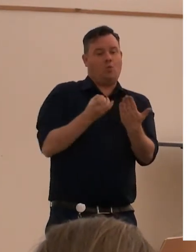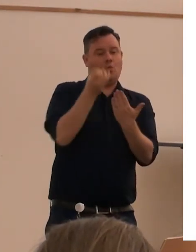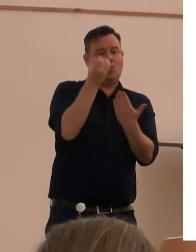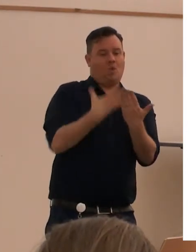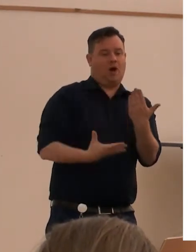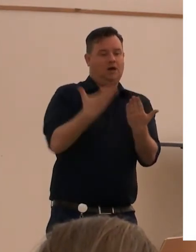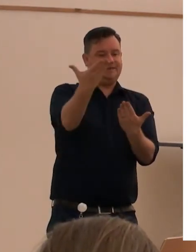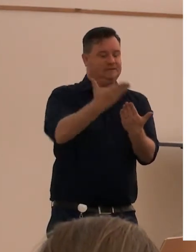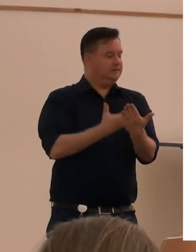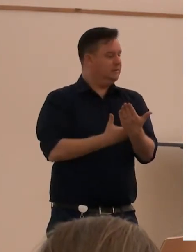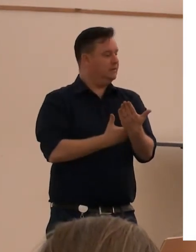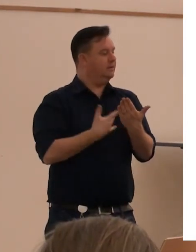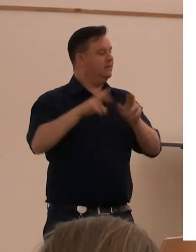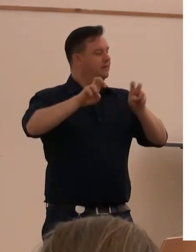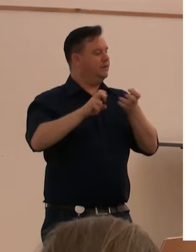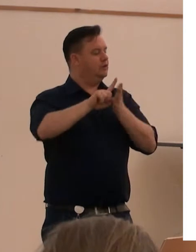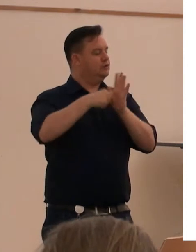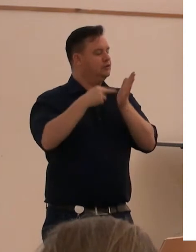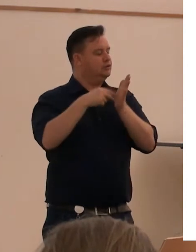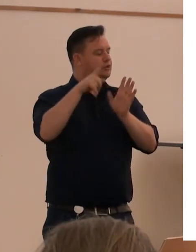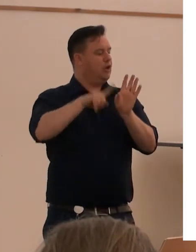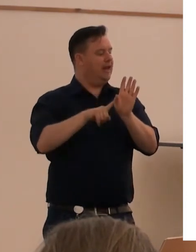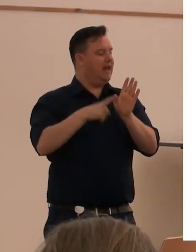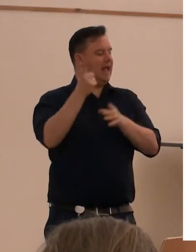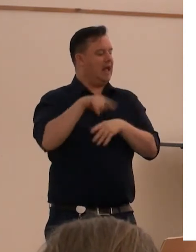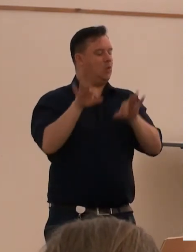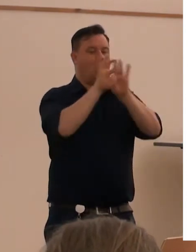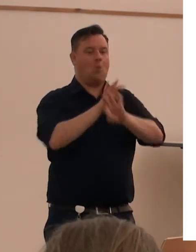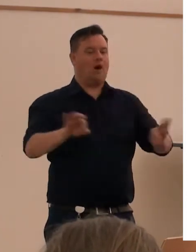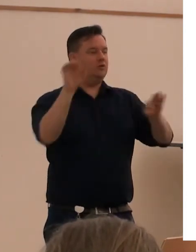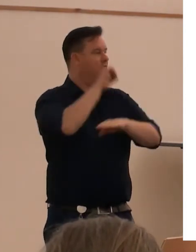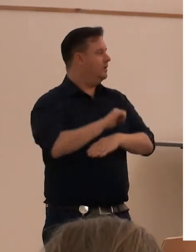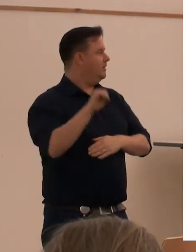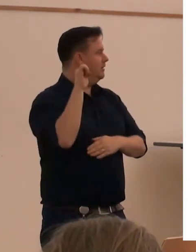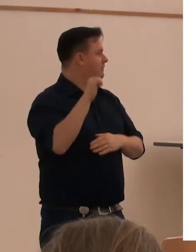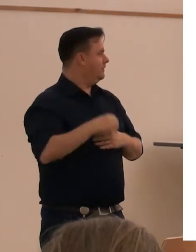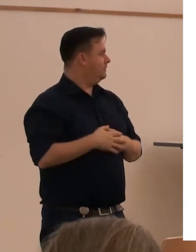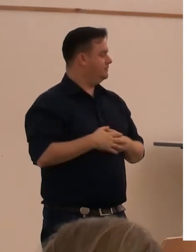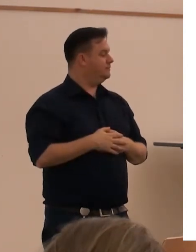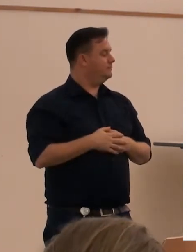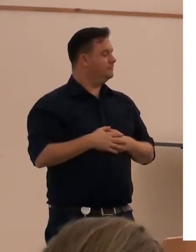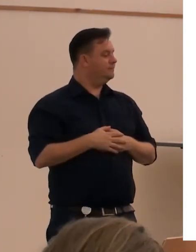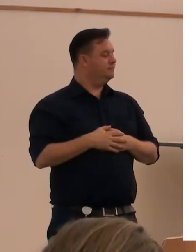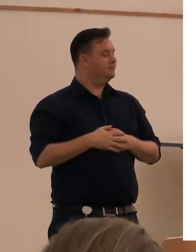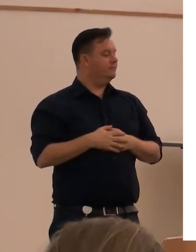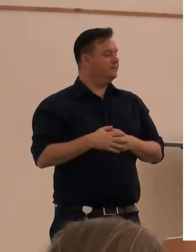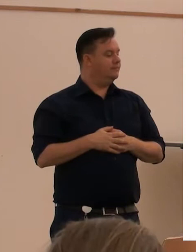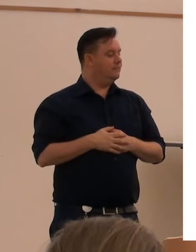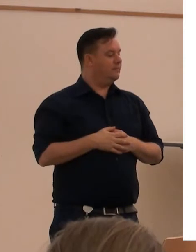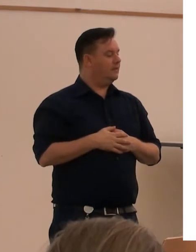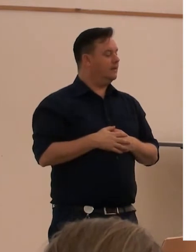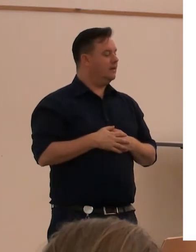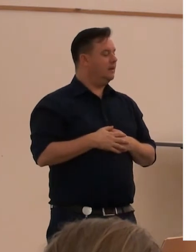subtitled Barbara Johnny and the Quiet Revolution. So it is. Good job I'm here there. It is, yeah. So the